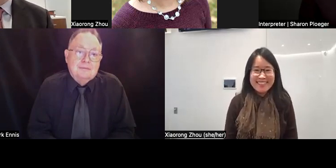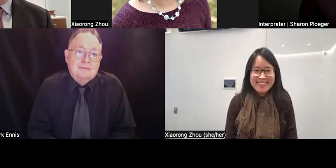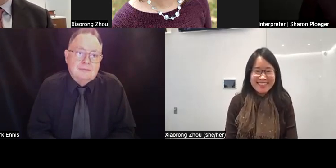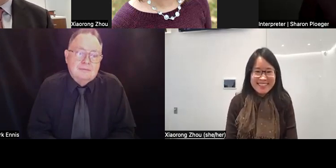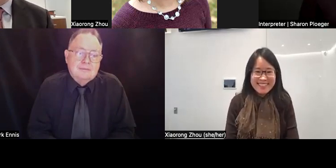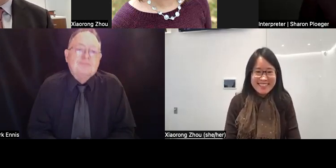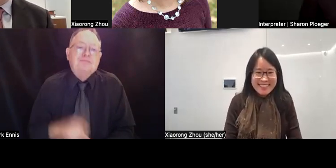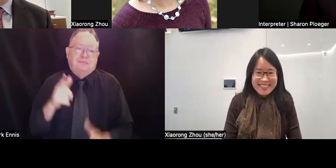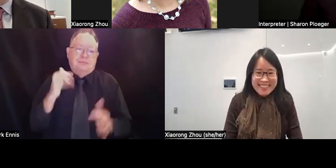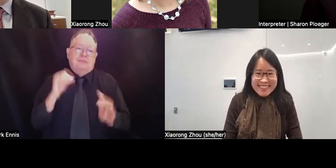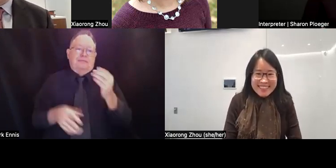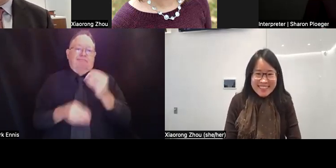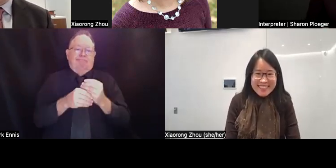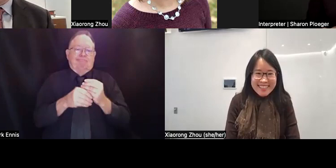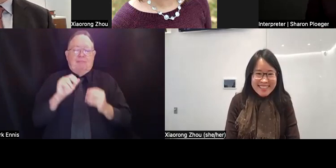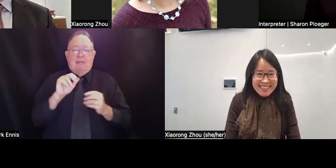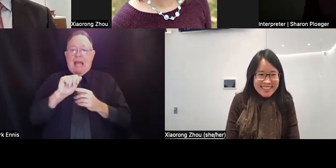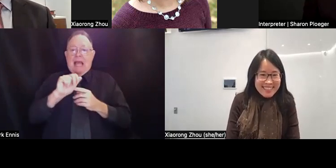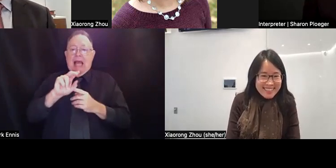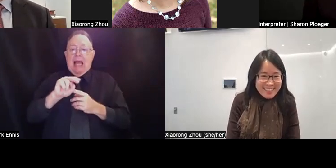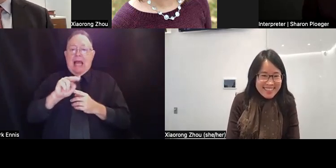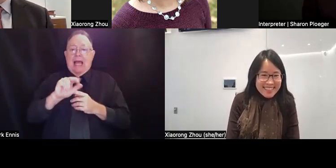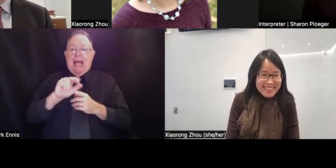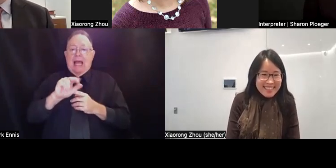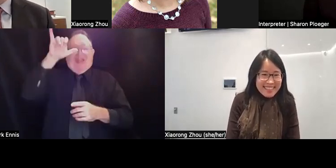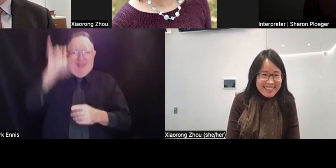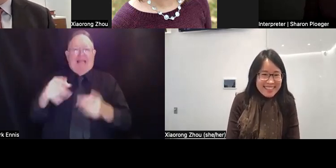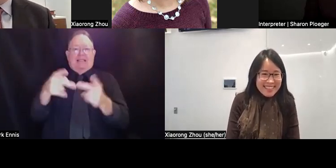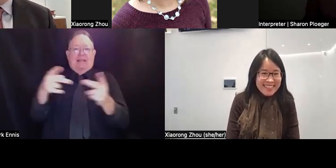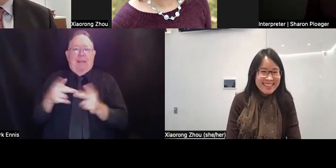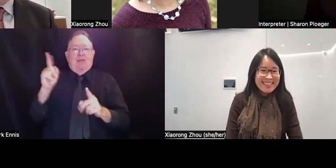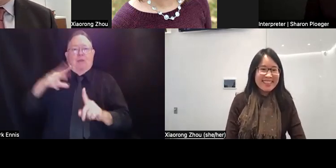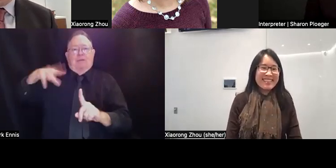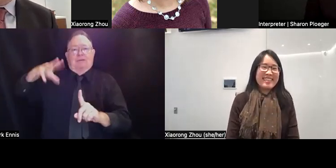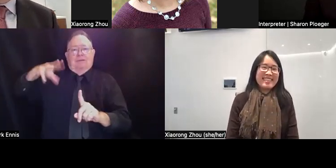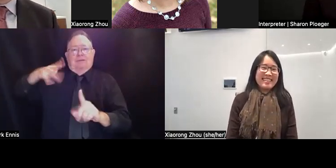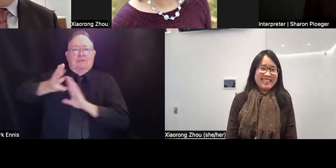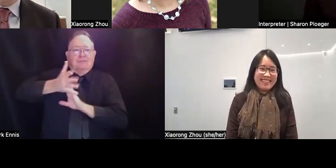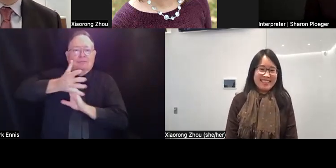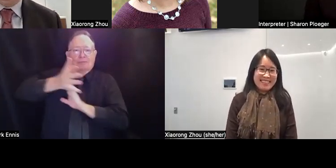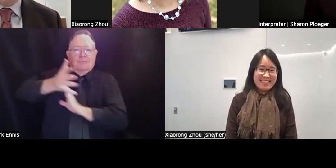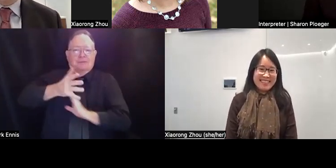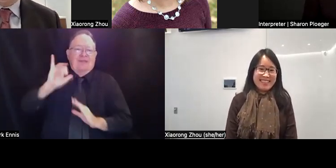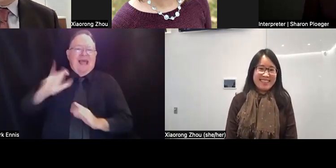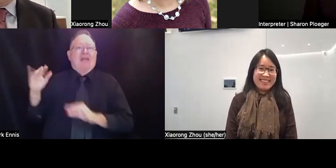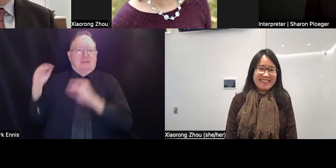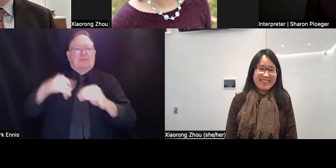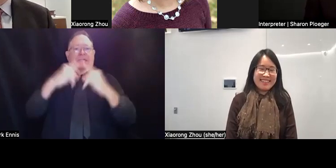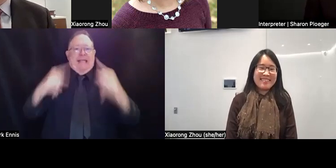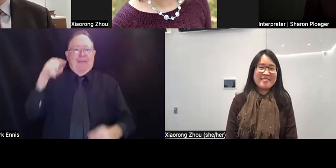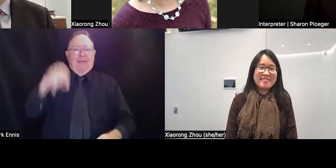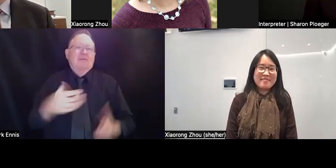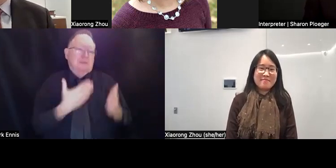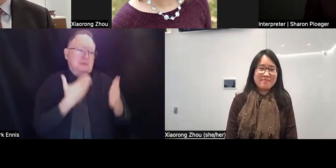So Anik Castle is the castle where Harry Potter was filmed. That's where the camp was going to be. Thank you for the